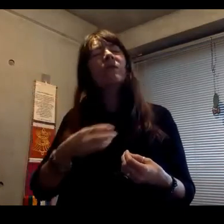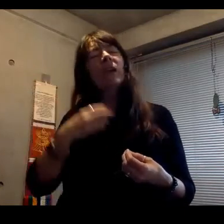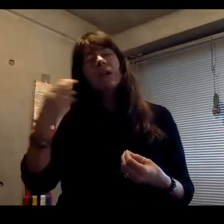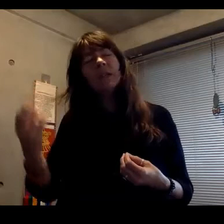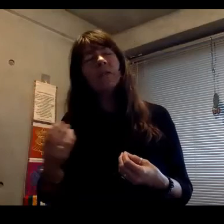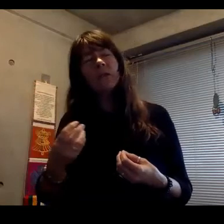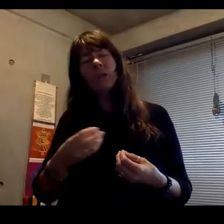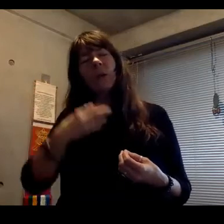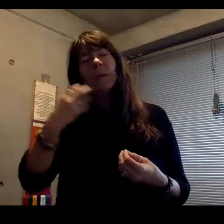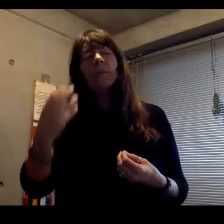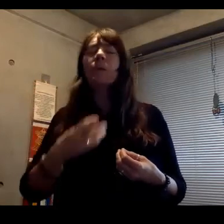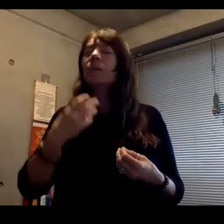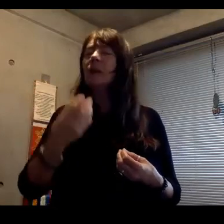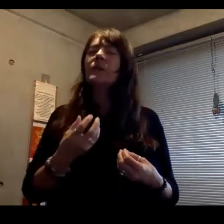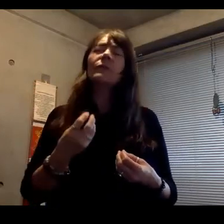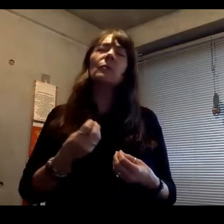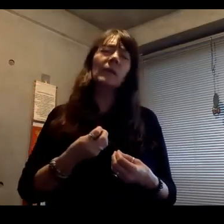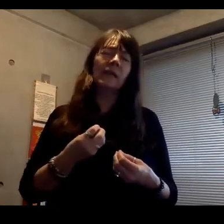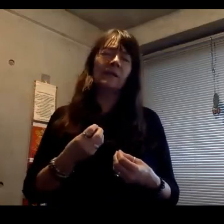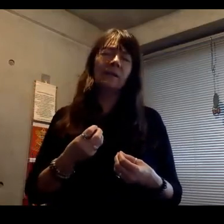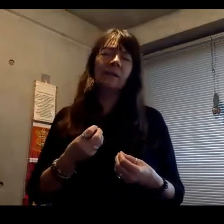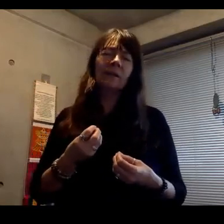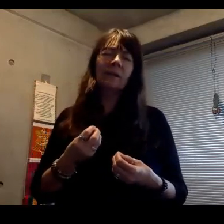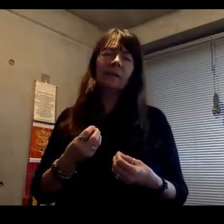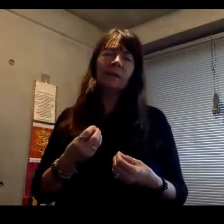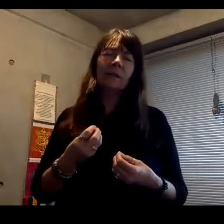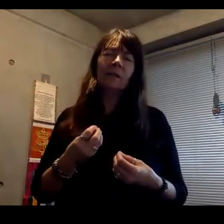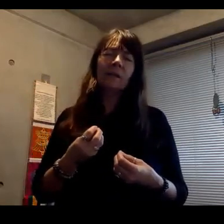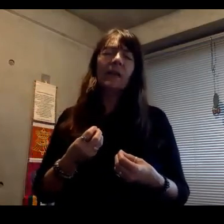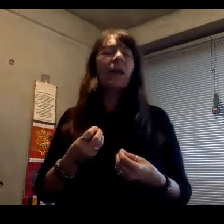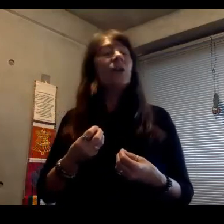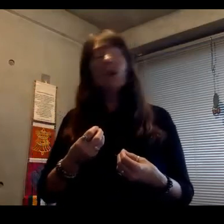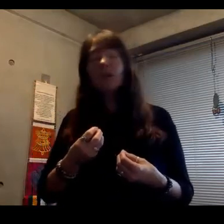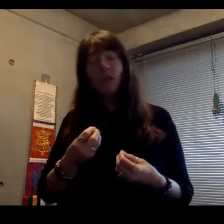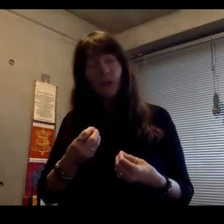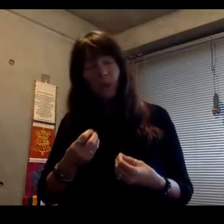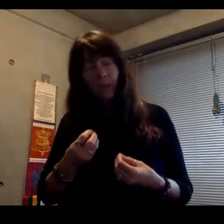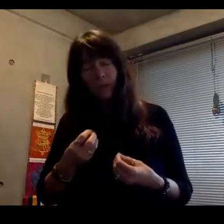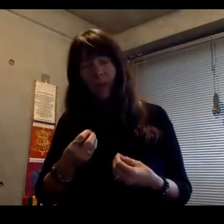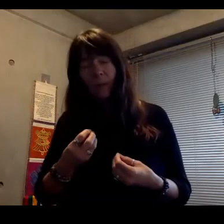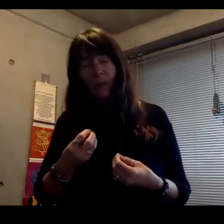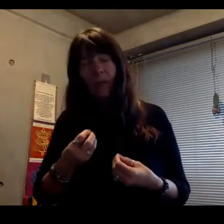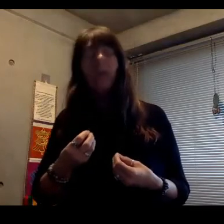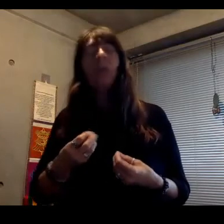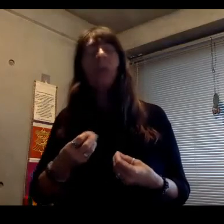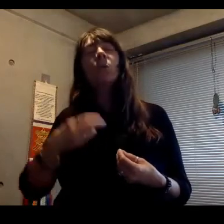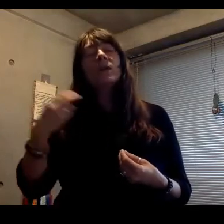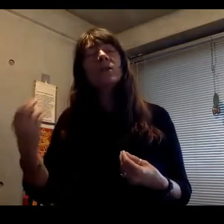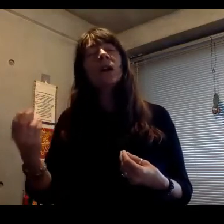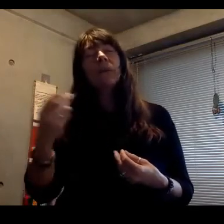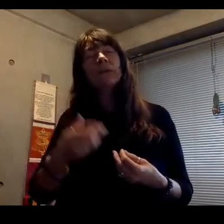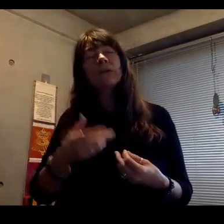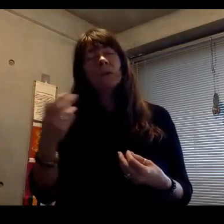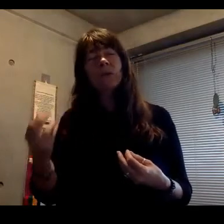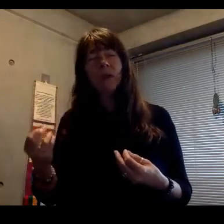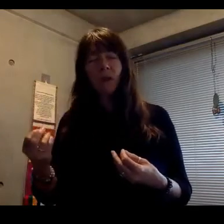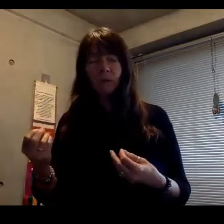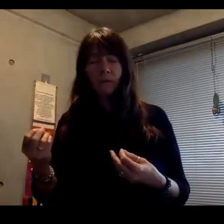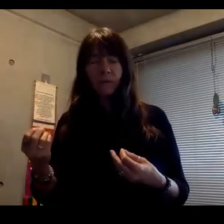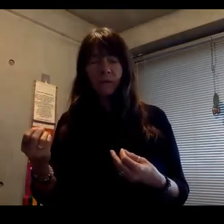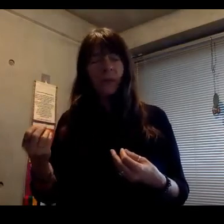So it's very different. You're coming from a very different place. And not all humans, by the way, wish others